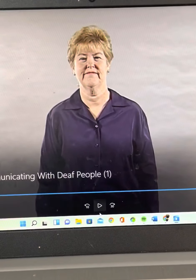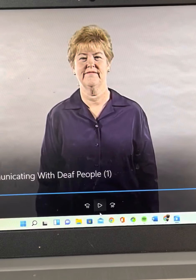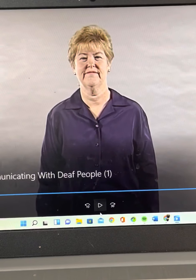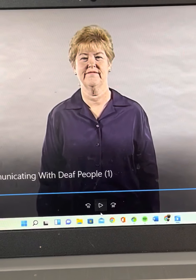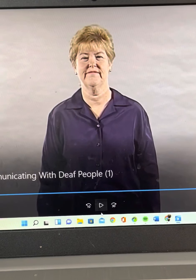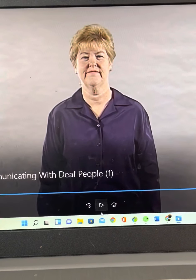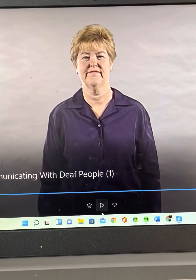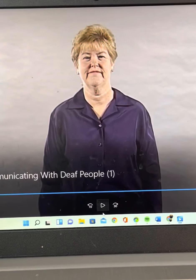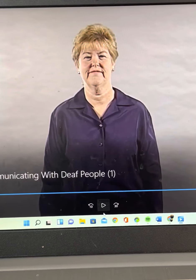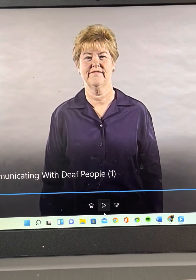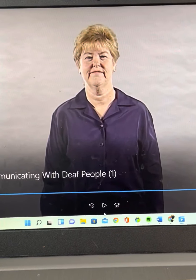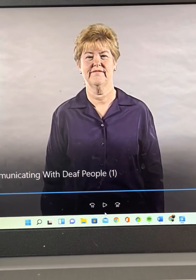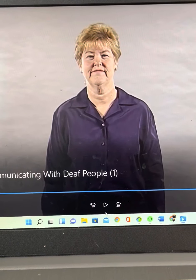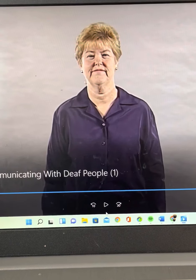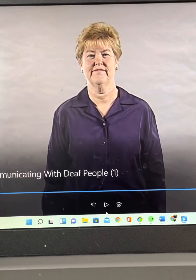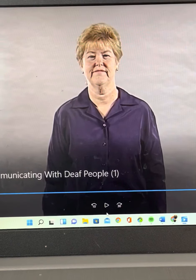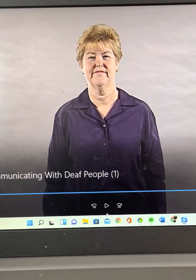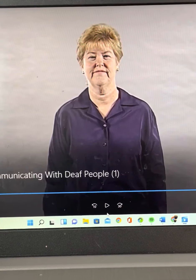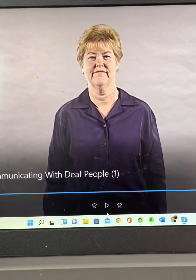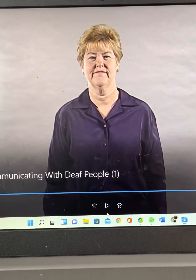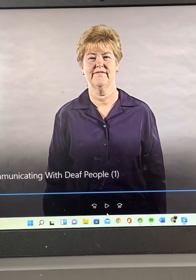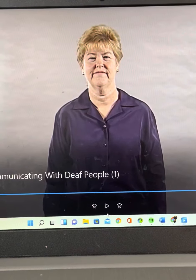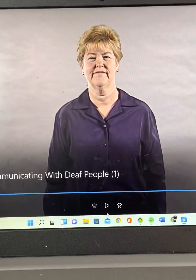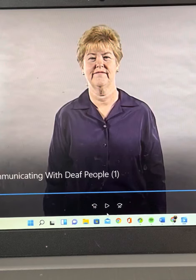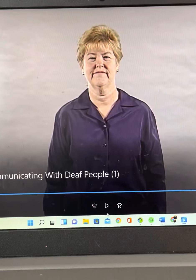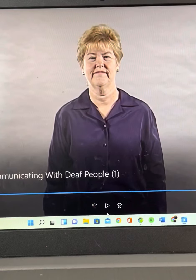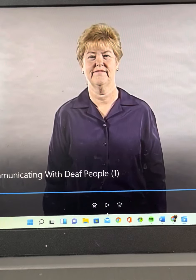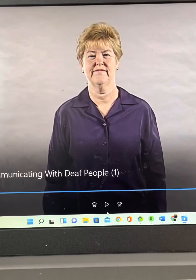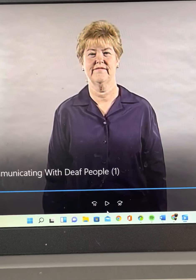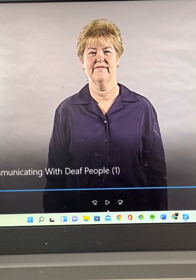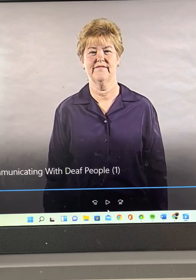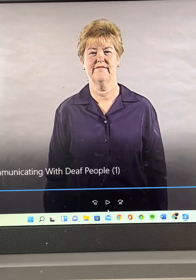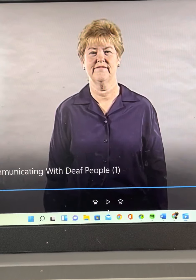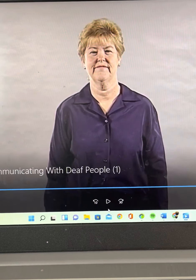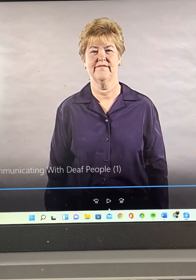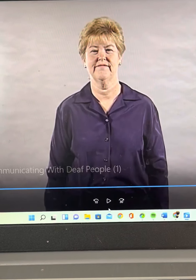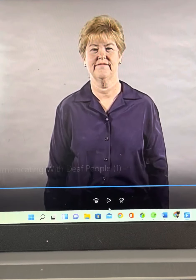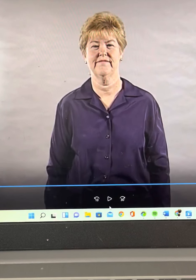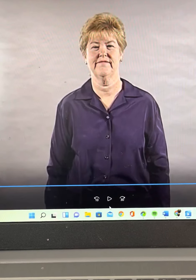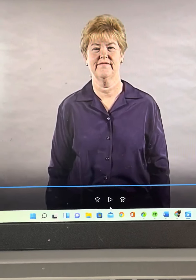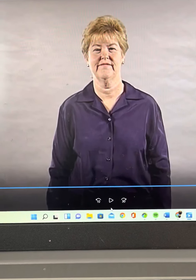Those are some tips on how to communicate with deaf people.